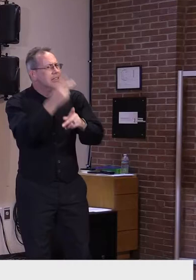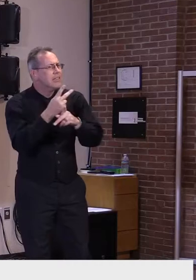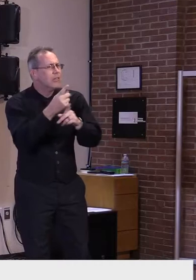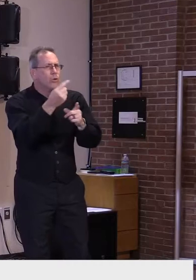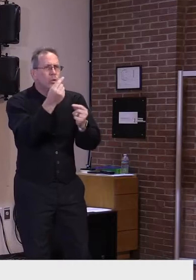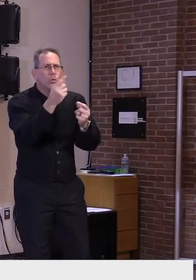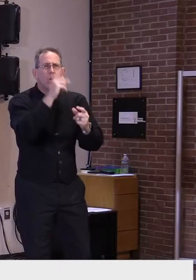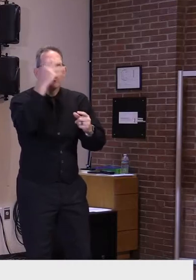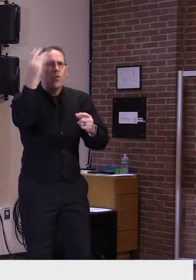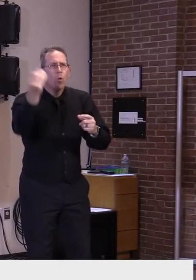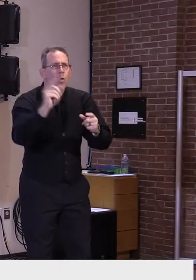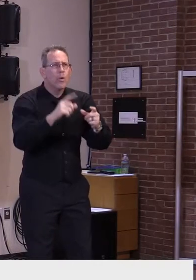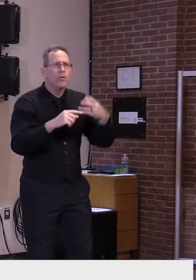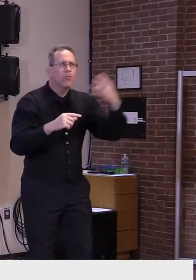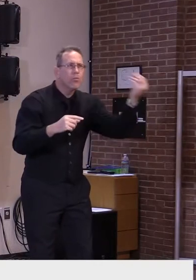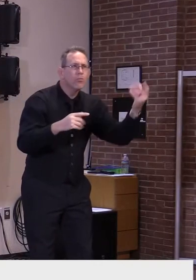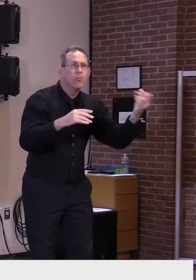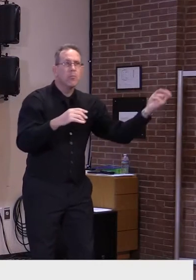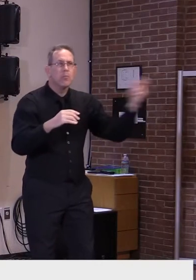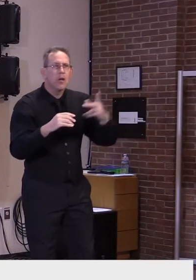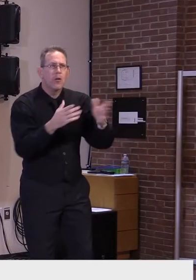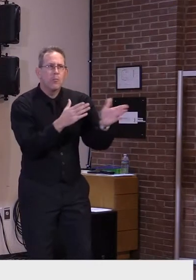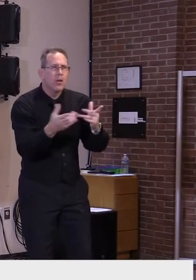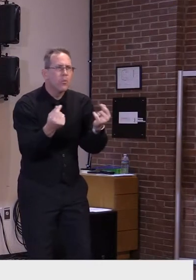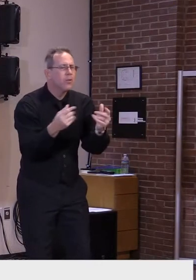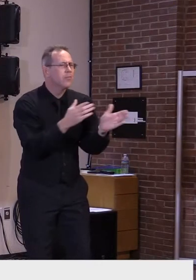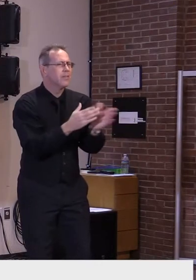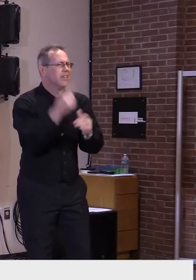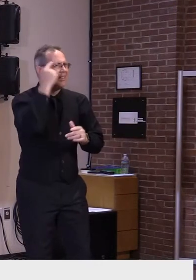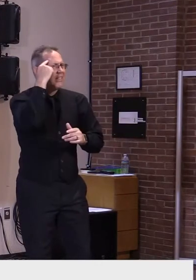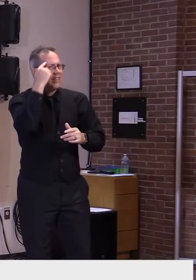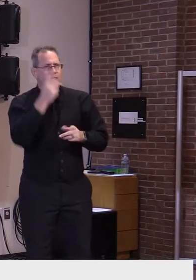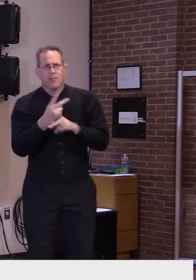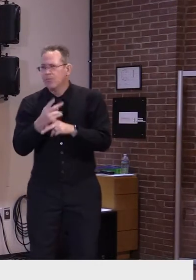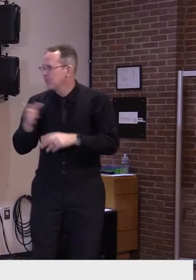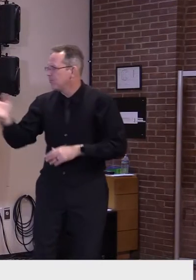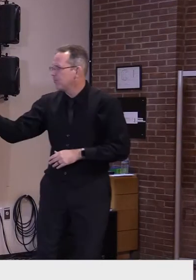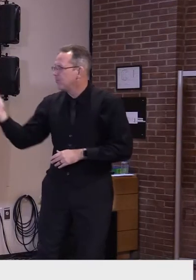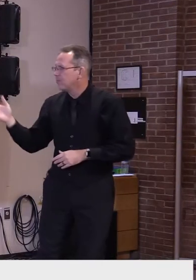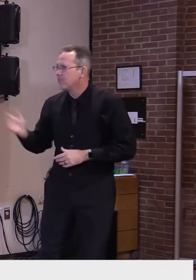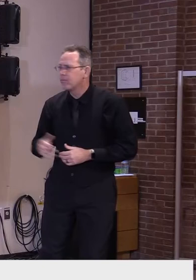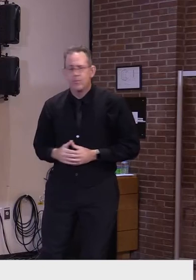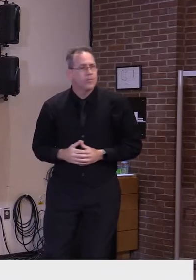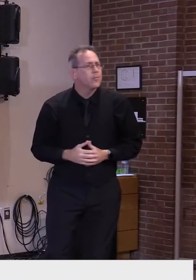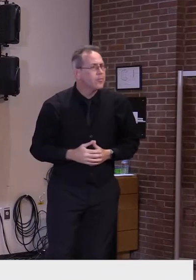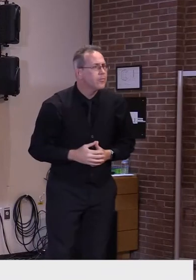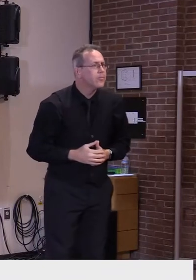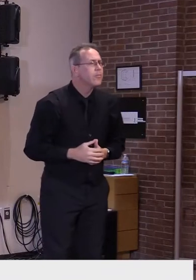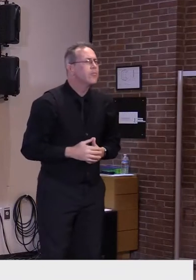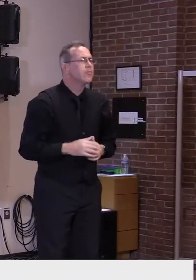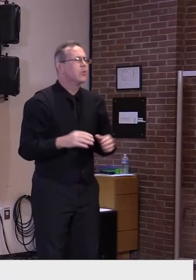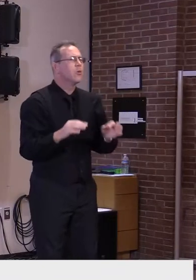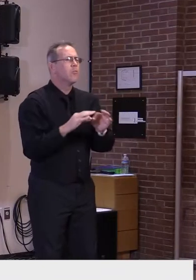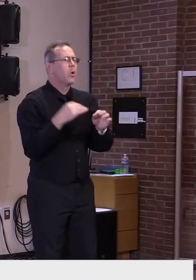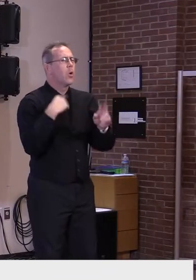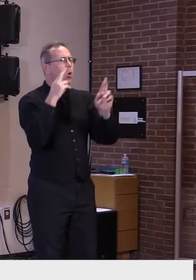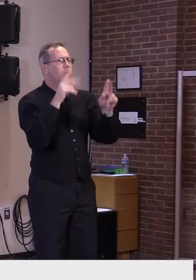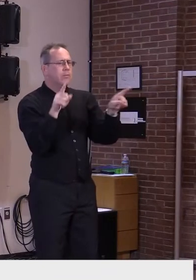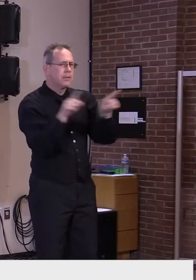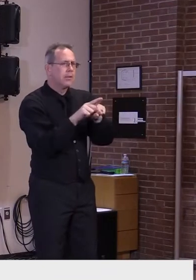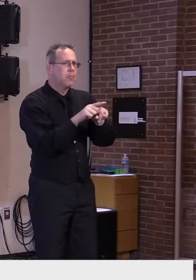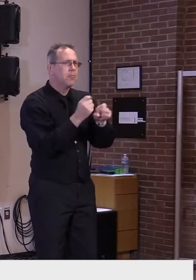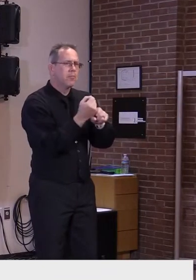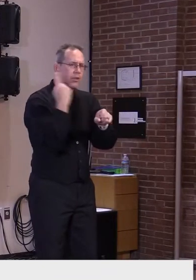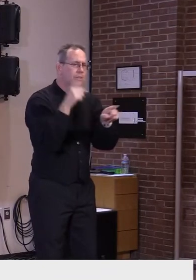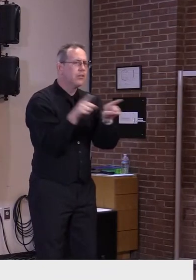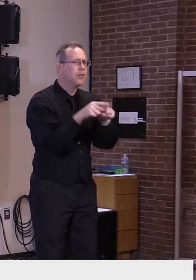so again this year. We know we can do it, the evidence shows it, and we're looking forward to hopefully having that occur again this year by